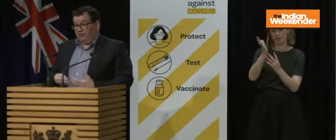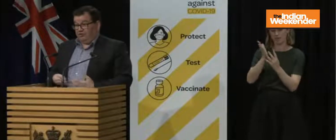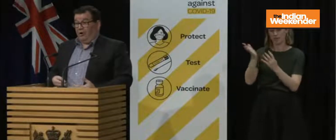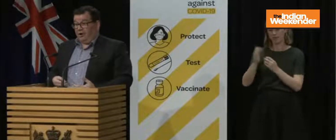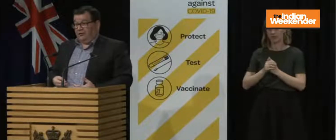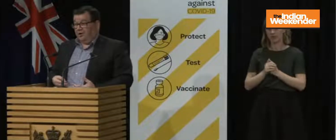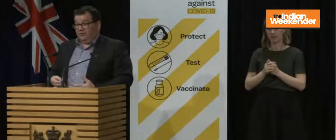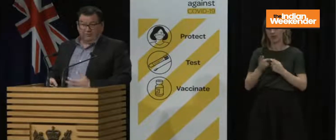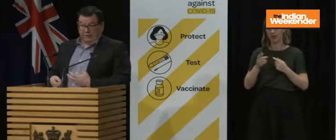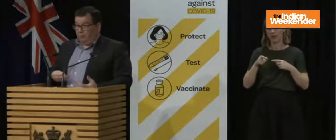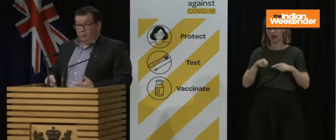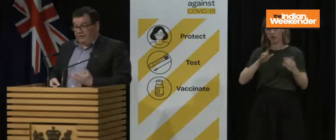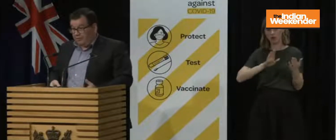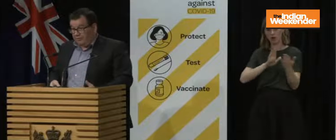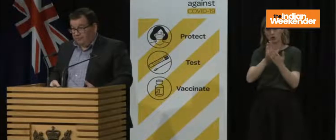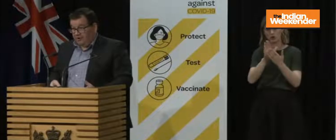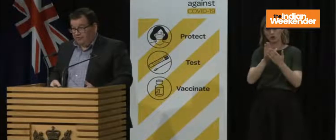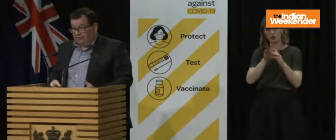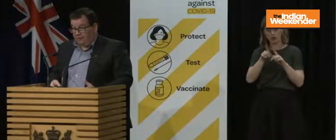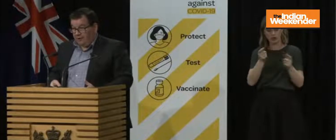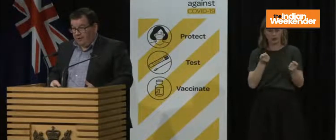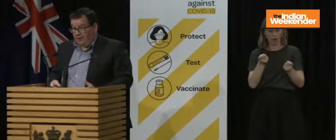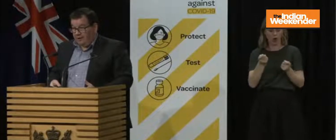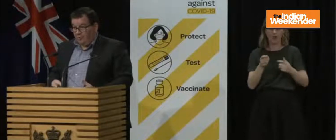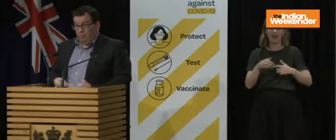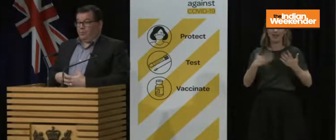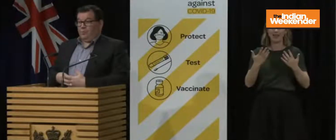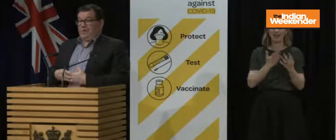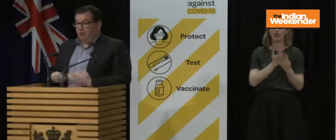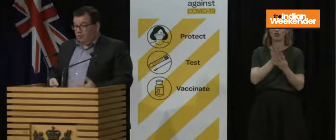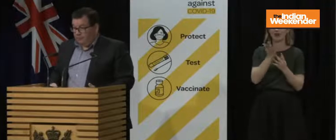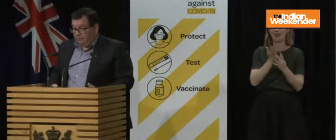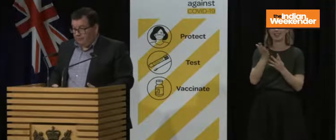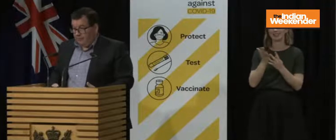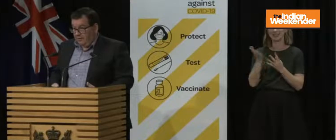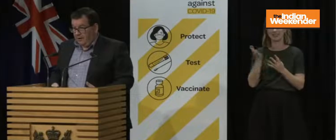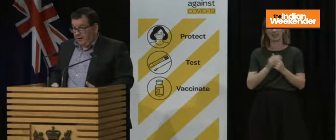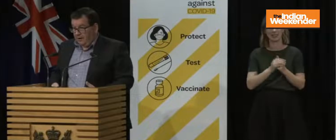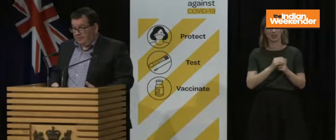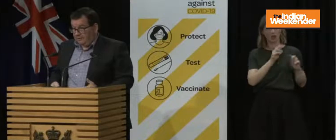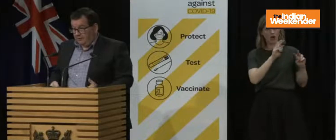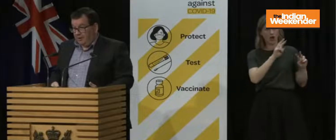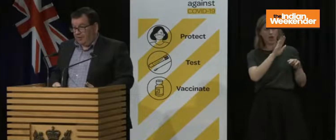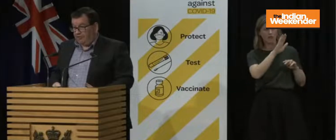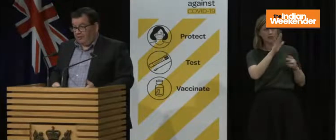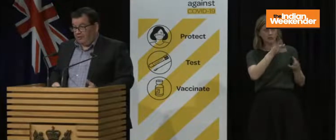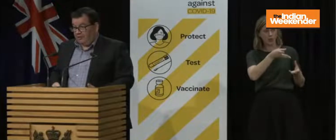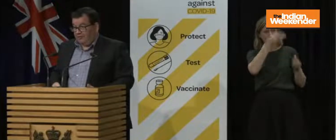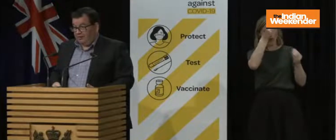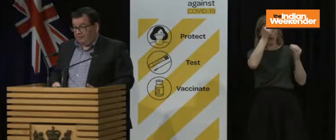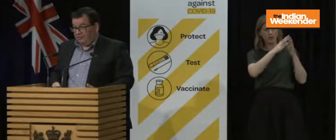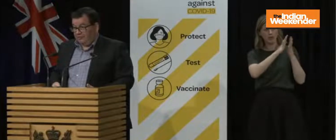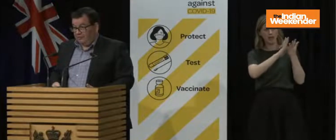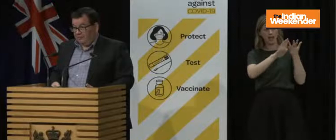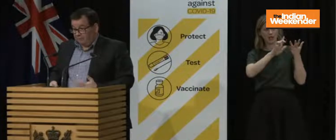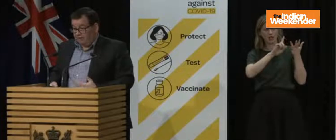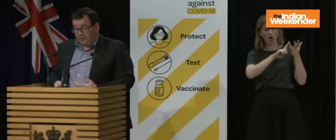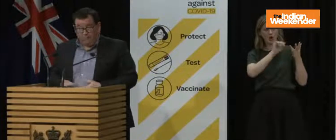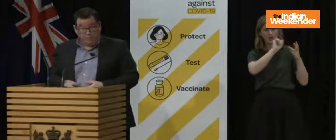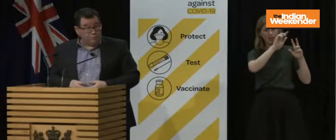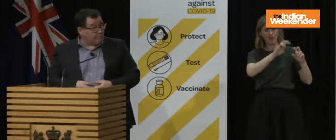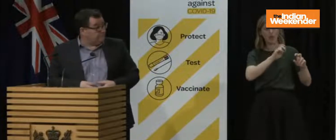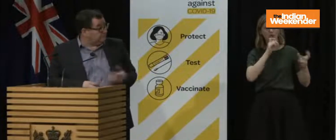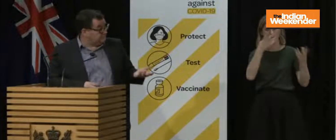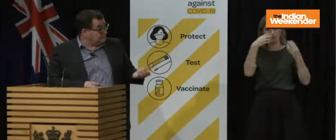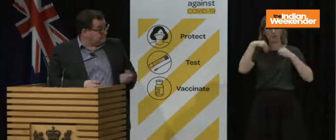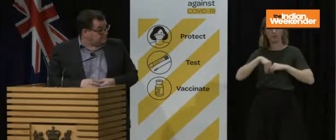approach are designed to deal with whatever mutations there are. Whatever we learn from the WHO and their analysis, we will take